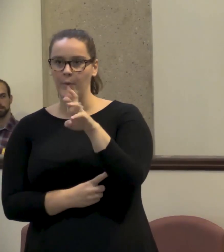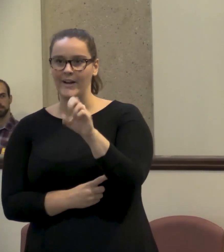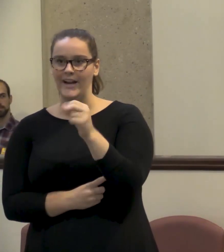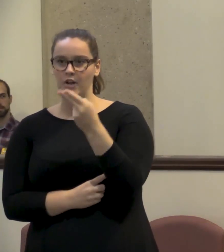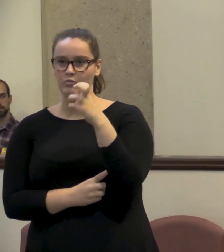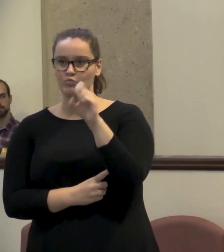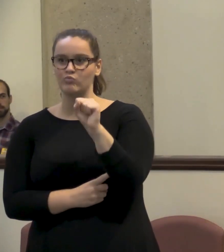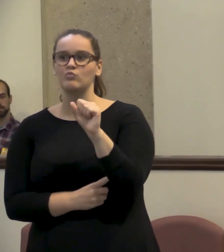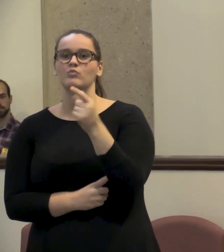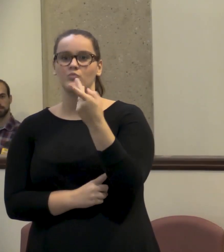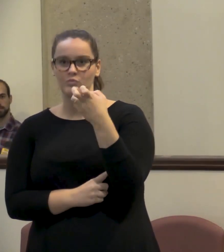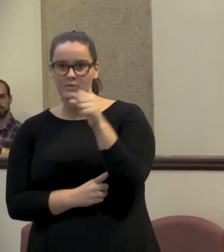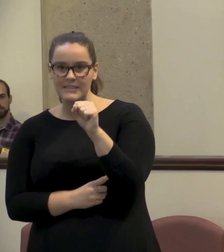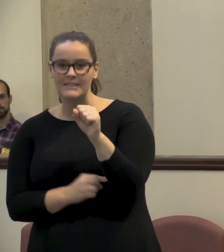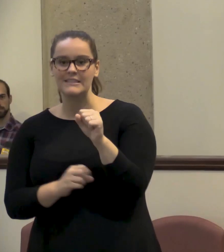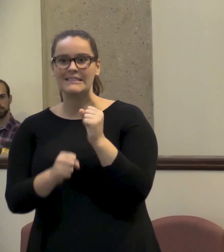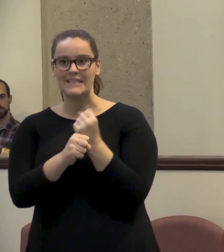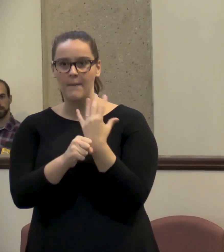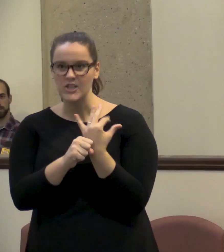immediately.